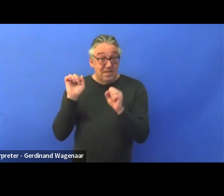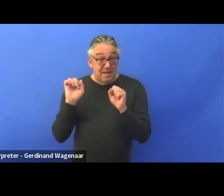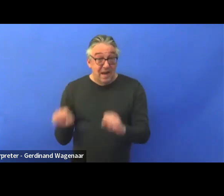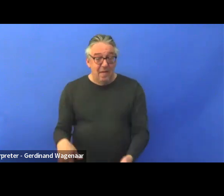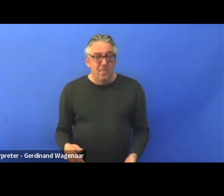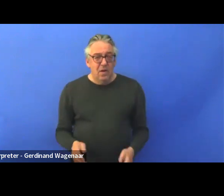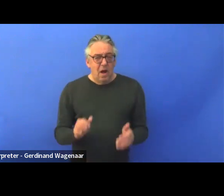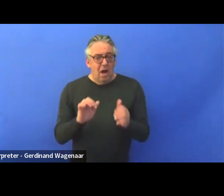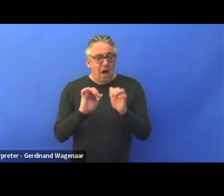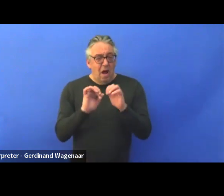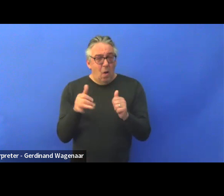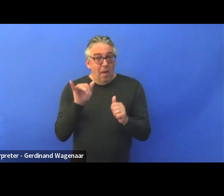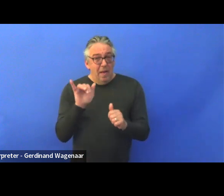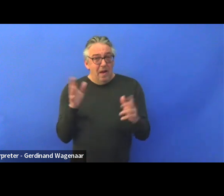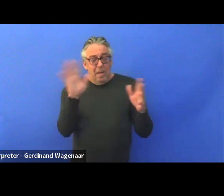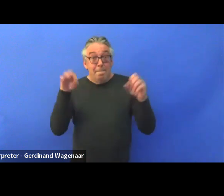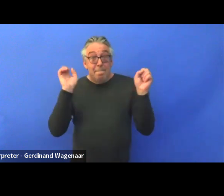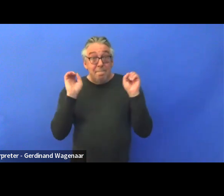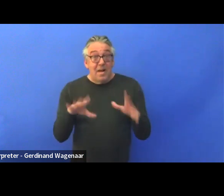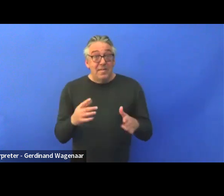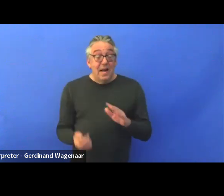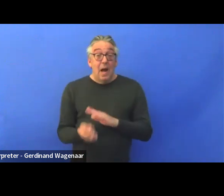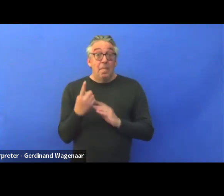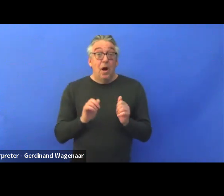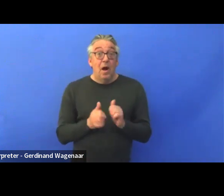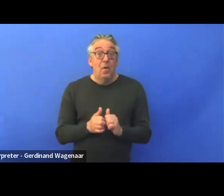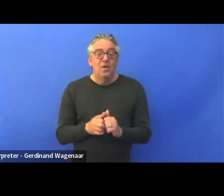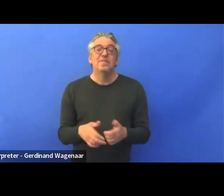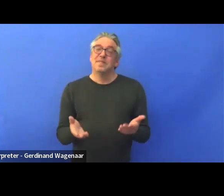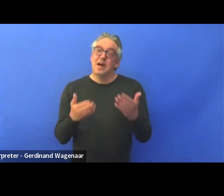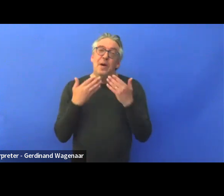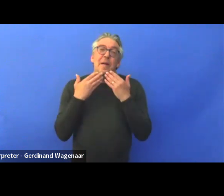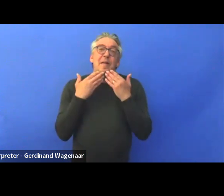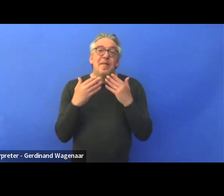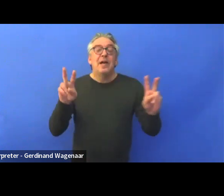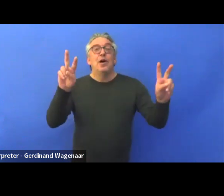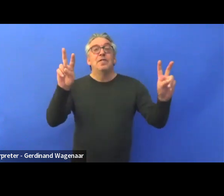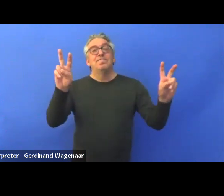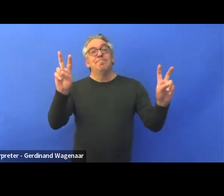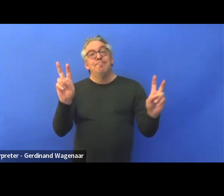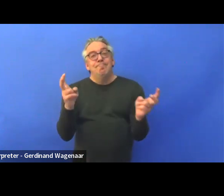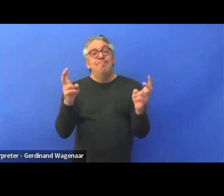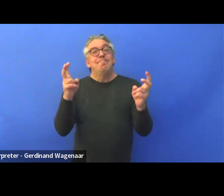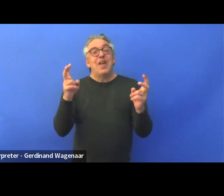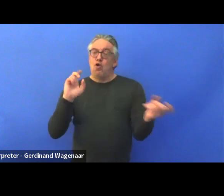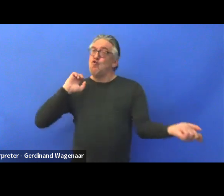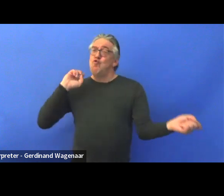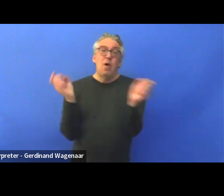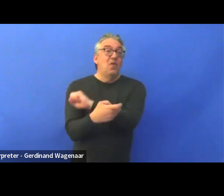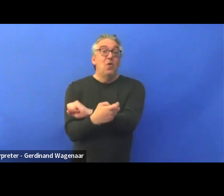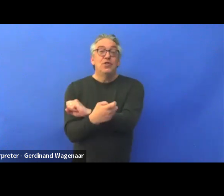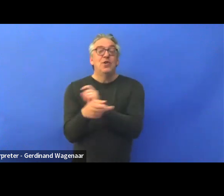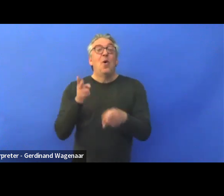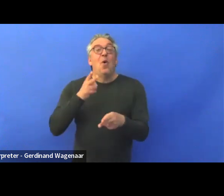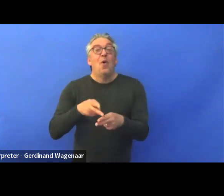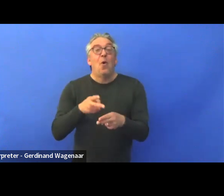this magical place? And that's through the Born Accessible revolution. So